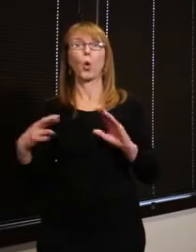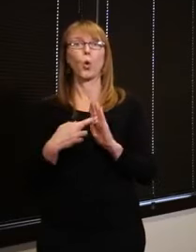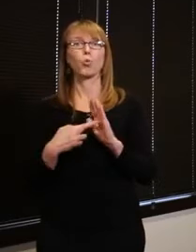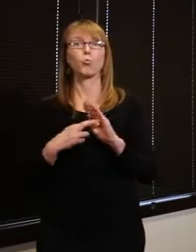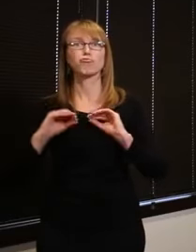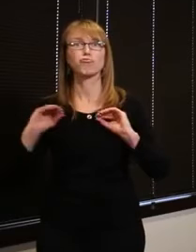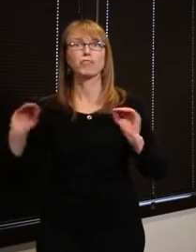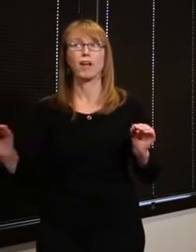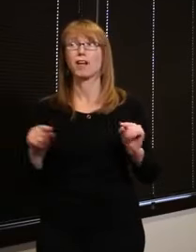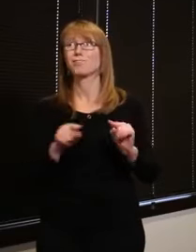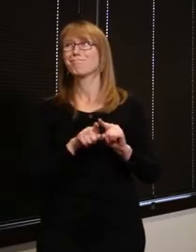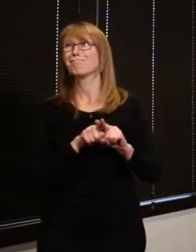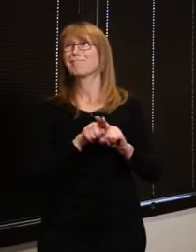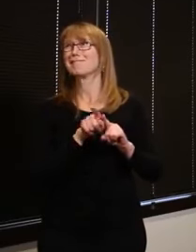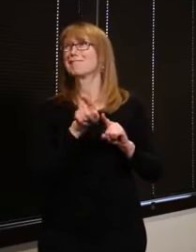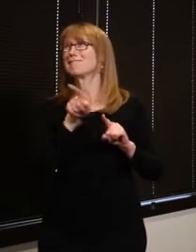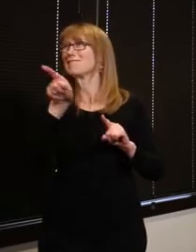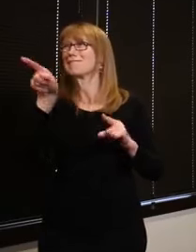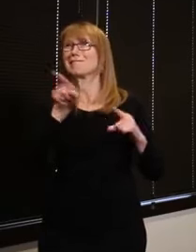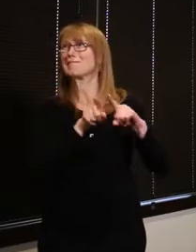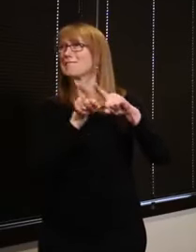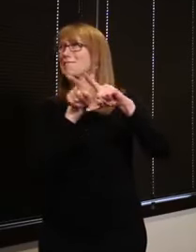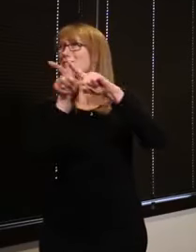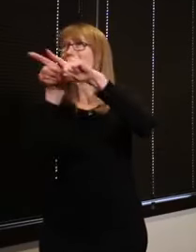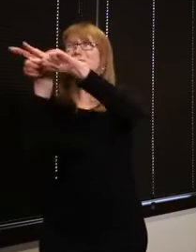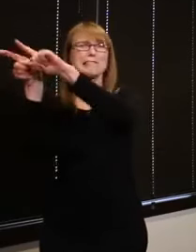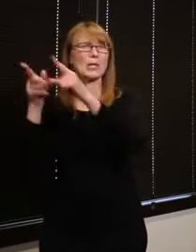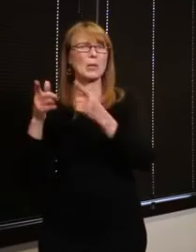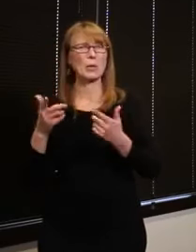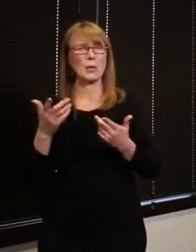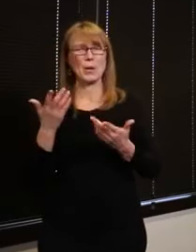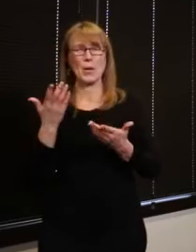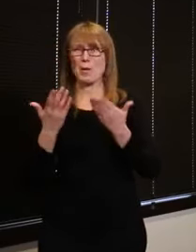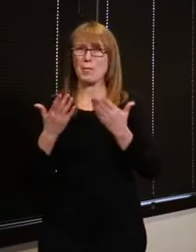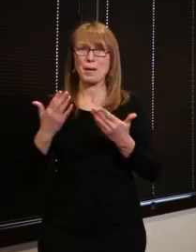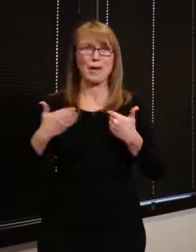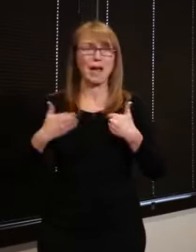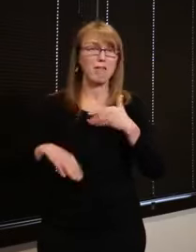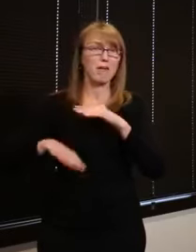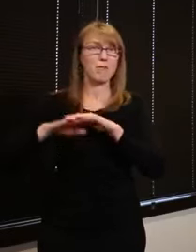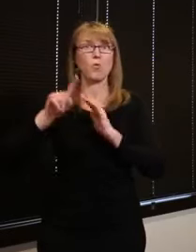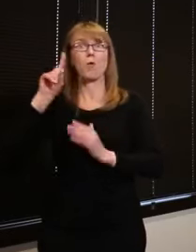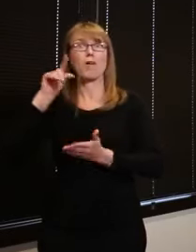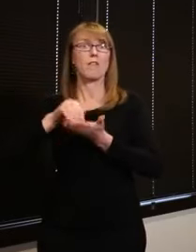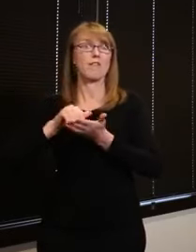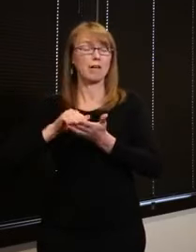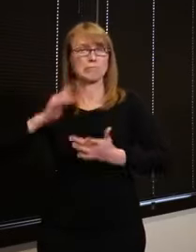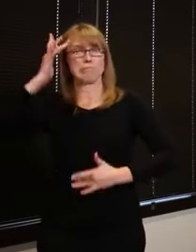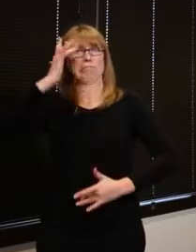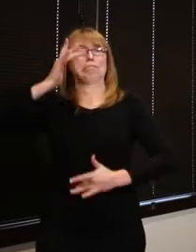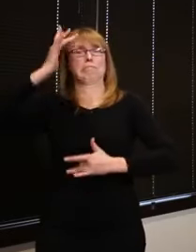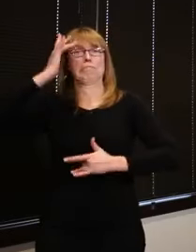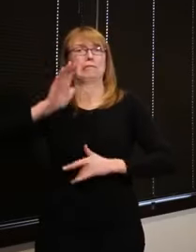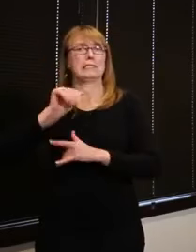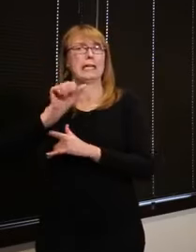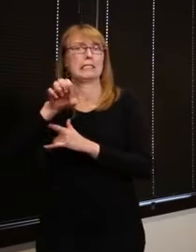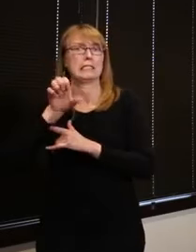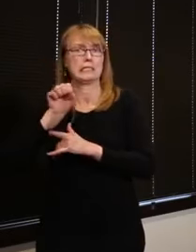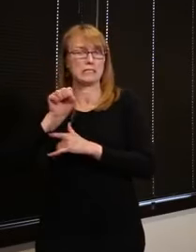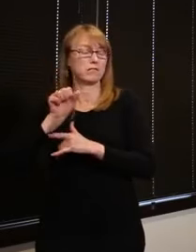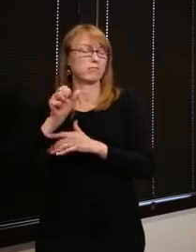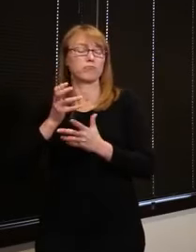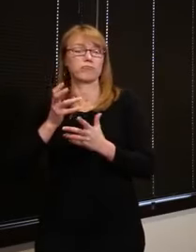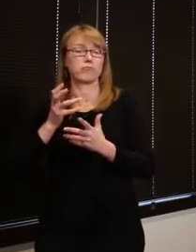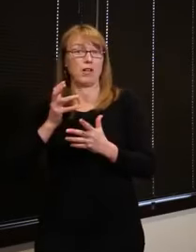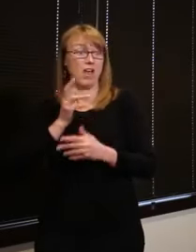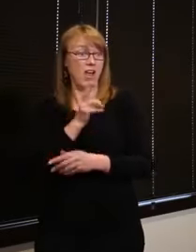those things, those cases could have easily reached up to 1,000 cases by now and completely overwhelmed our healthcare systems. And so